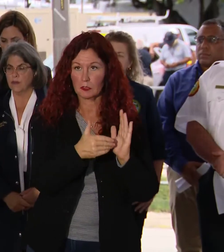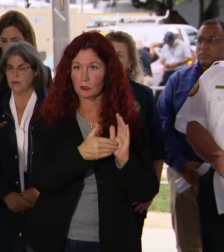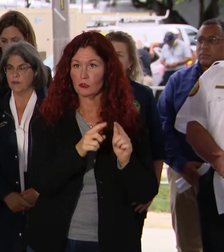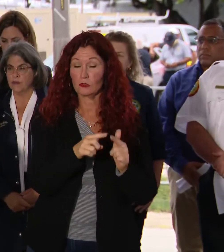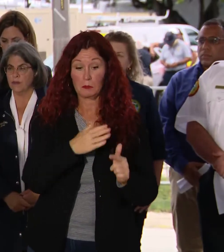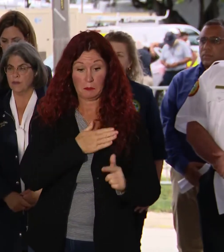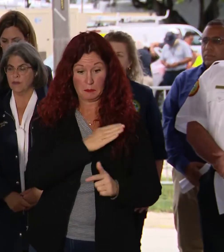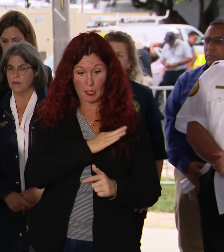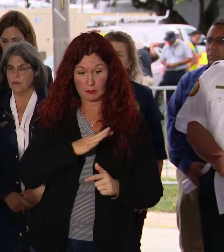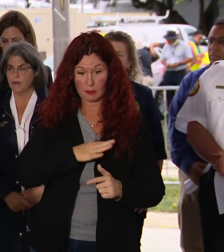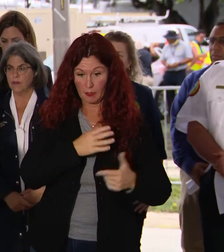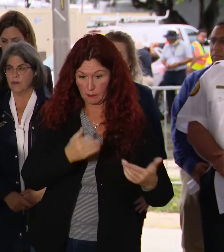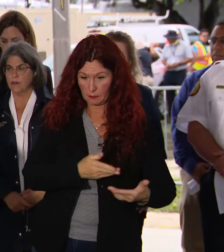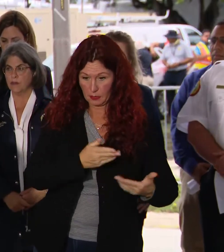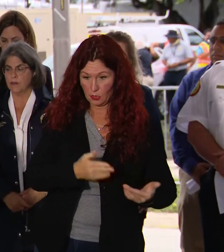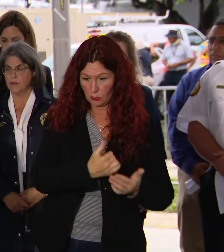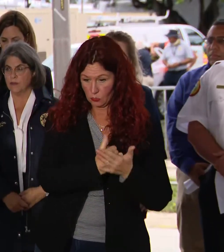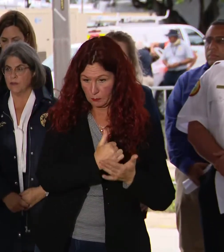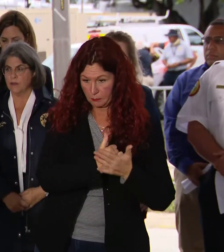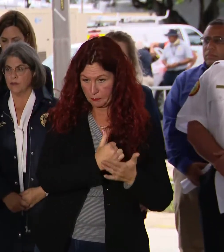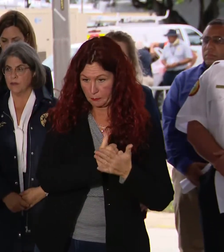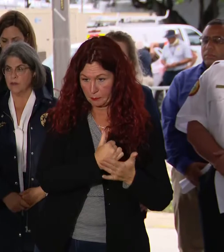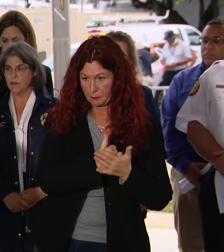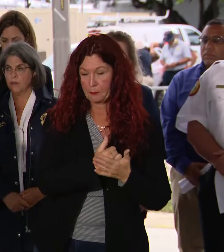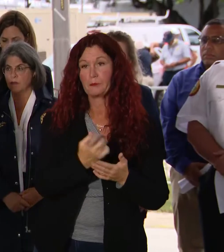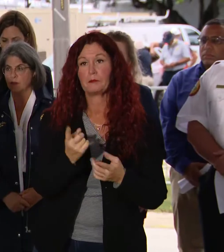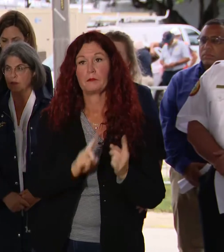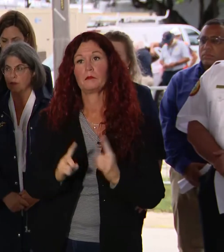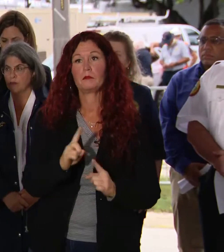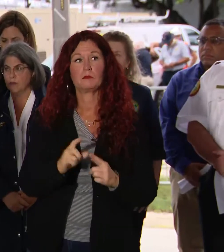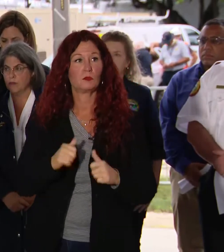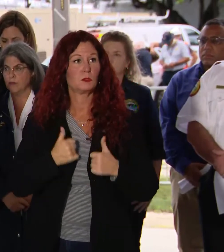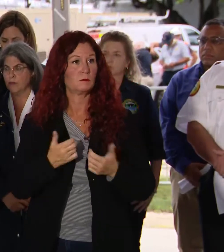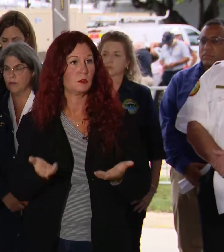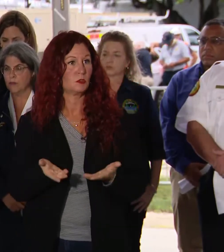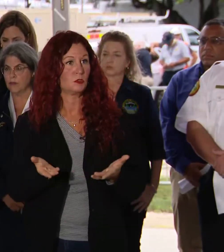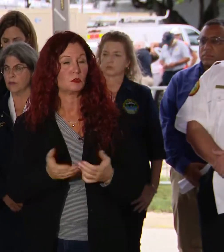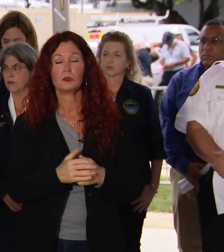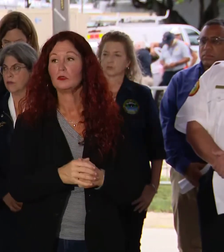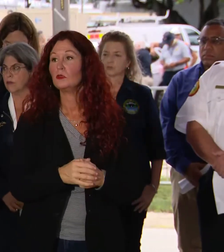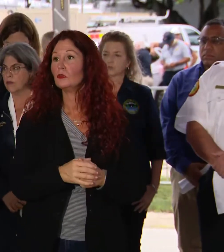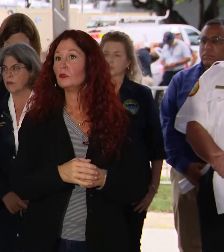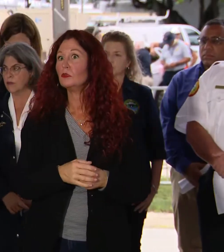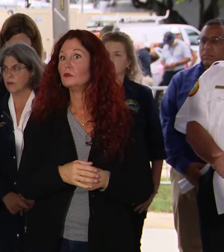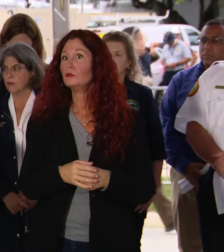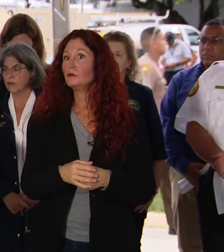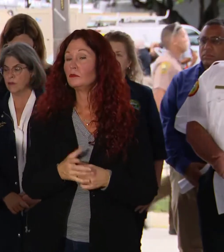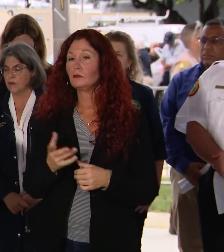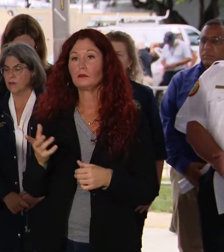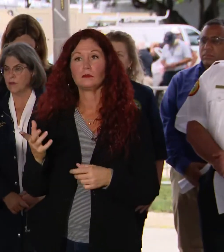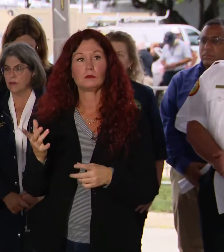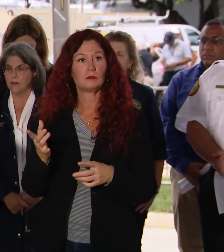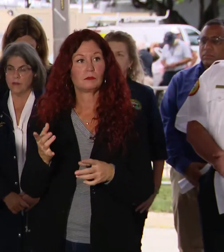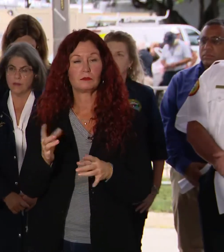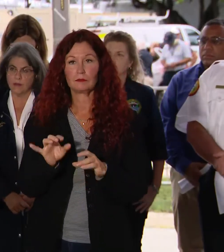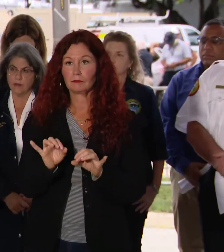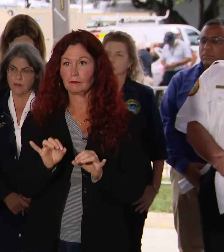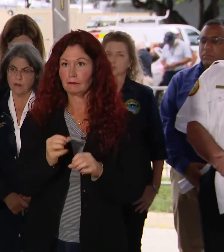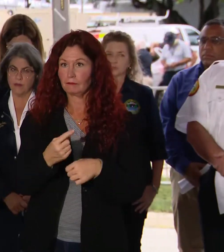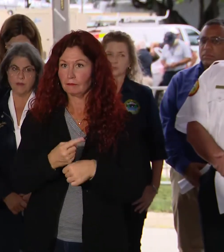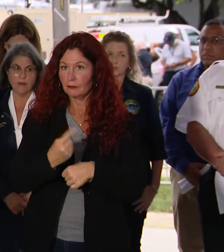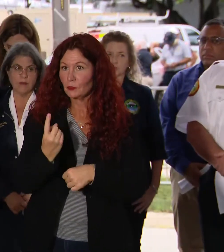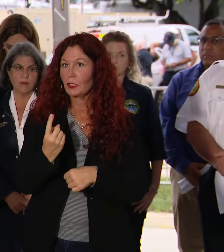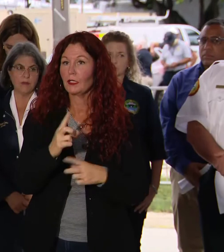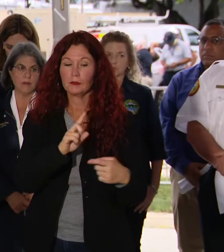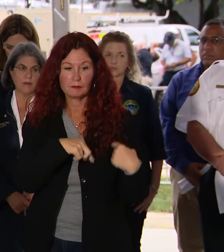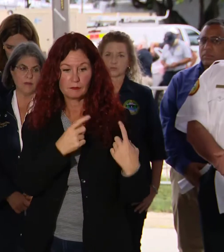on the ground to help be responsive to my constituents, because as I did today and have since